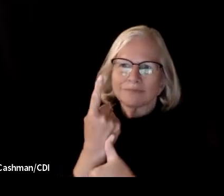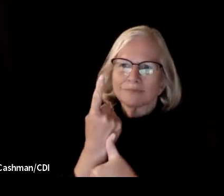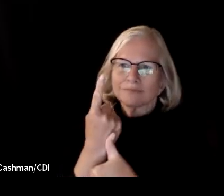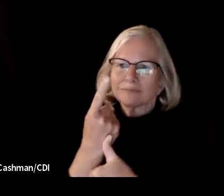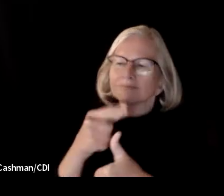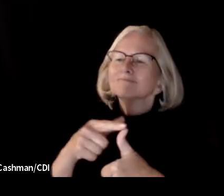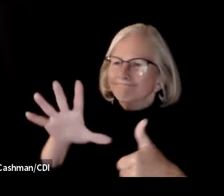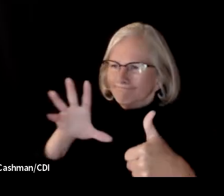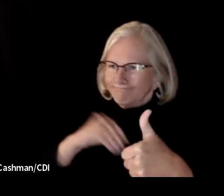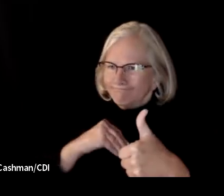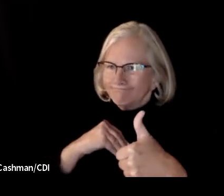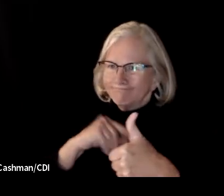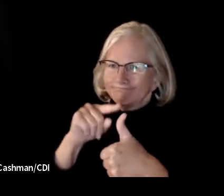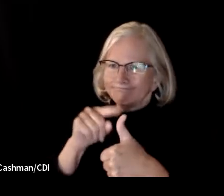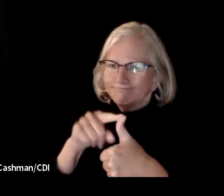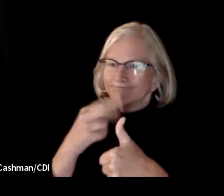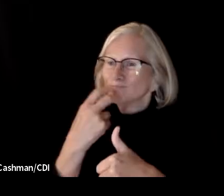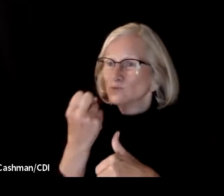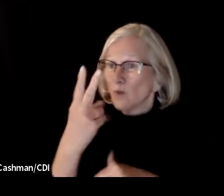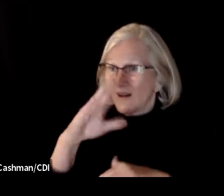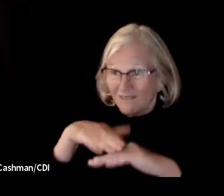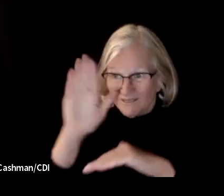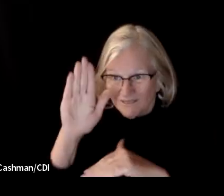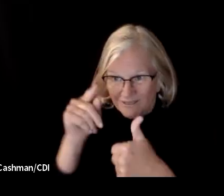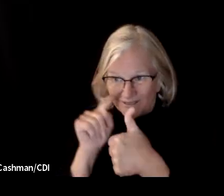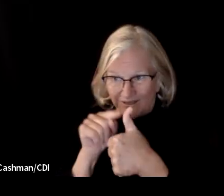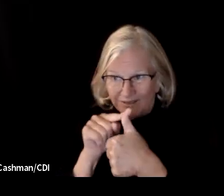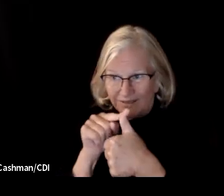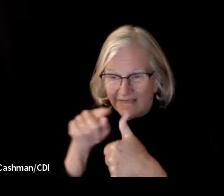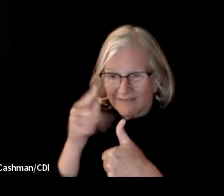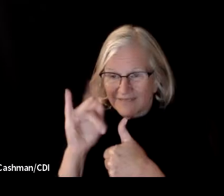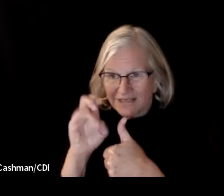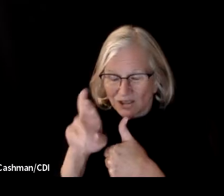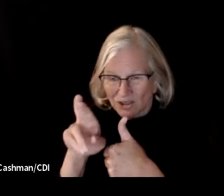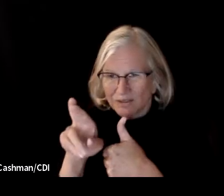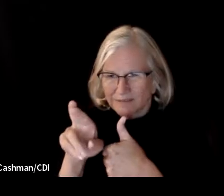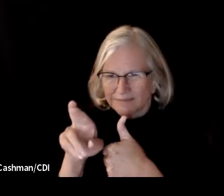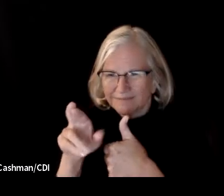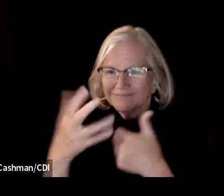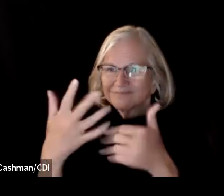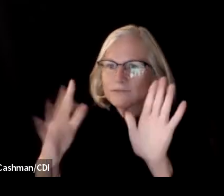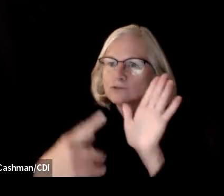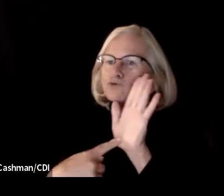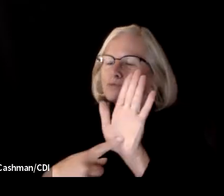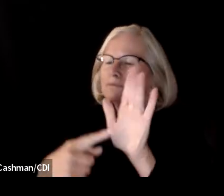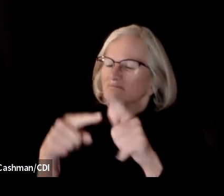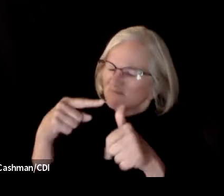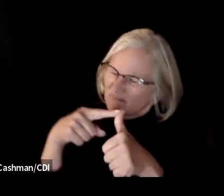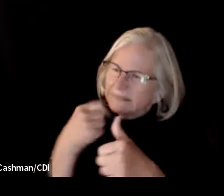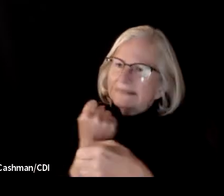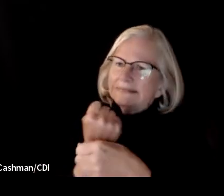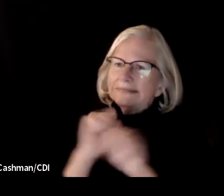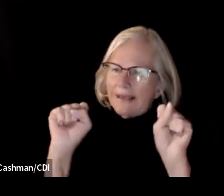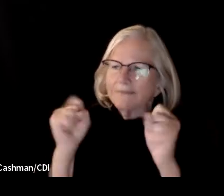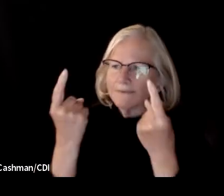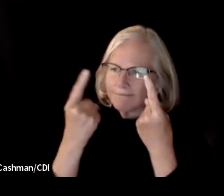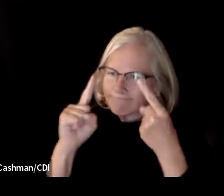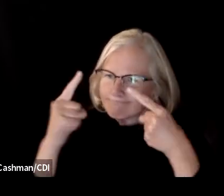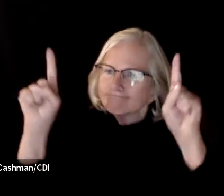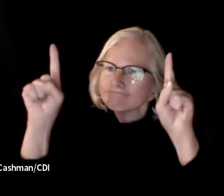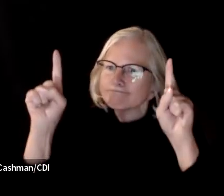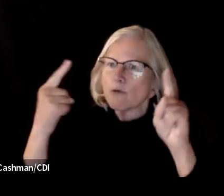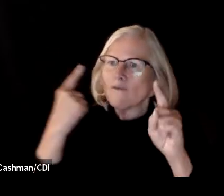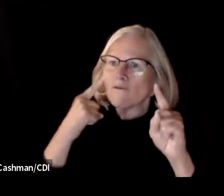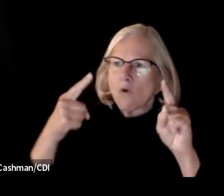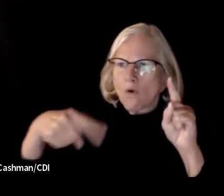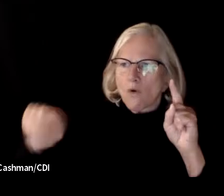from the Pfizer vaccine studies show that the vaccine is safe and effective for this age group. CDC shared some